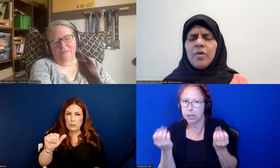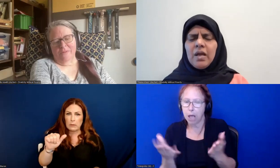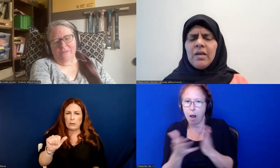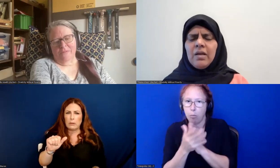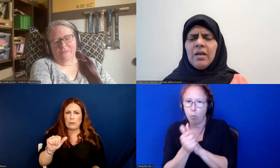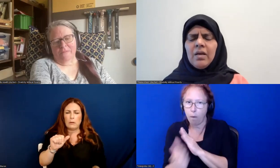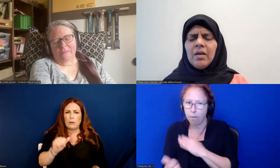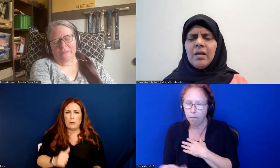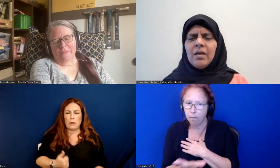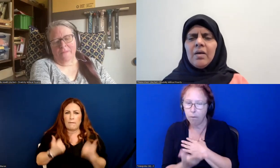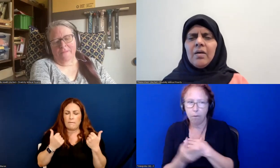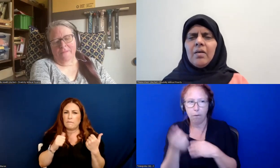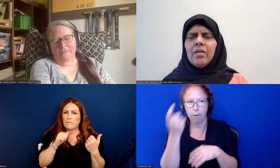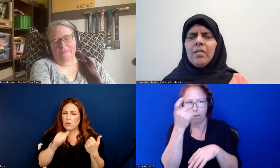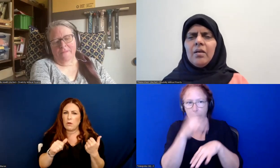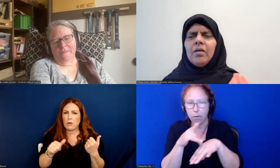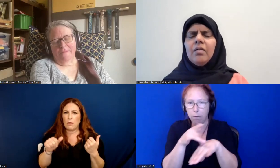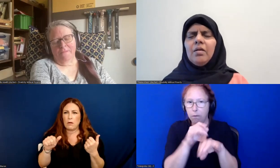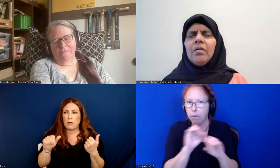overshadowing